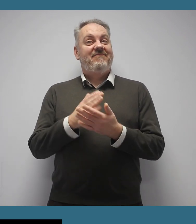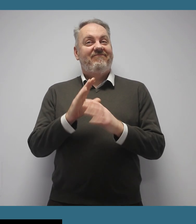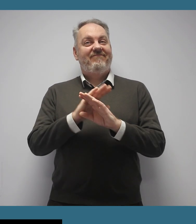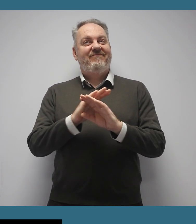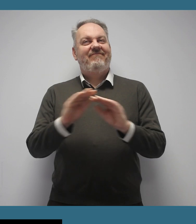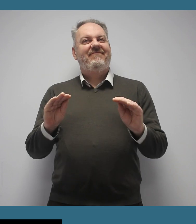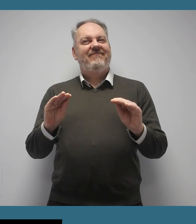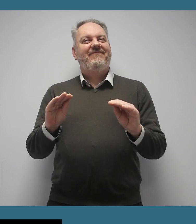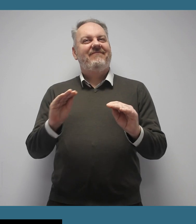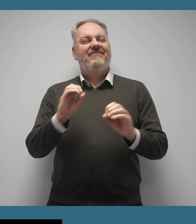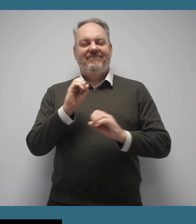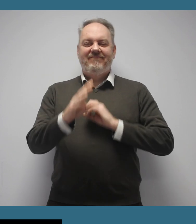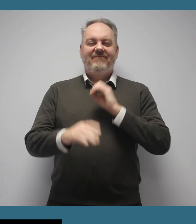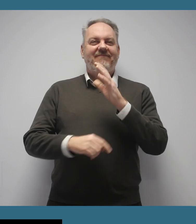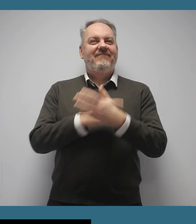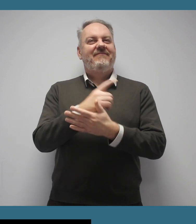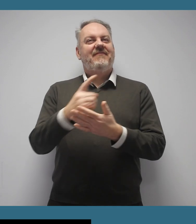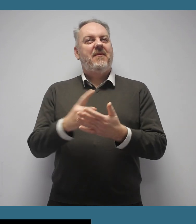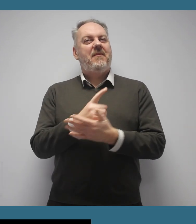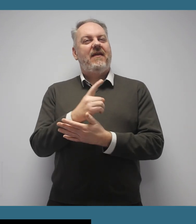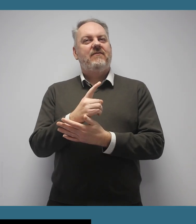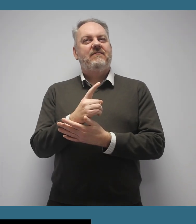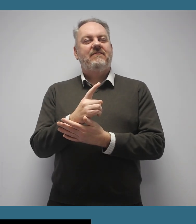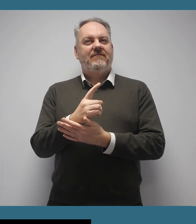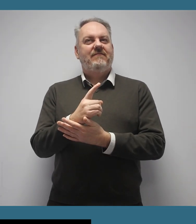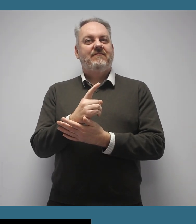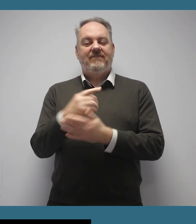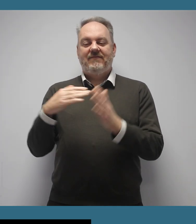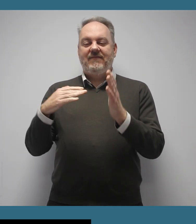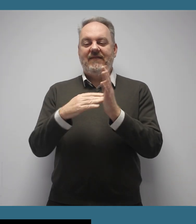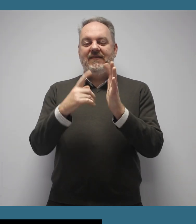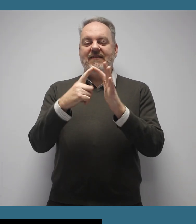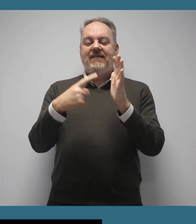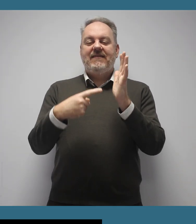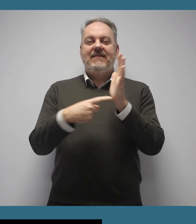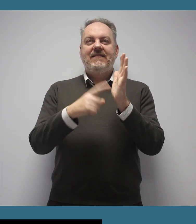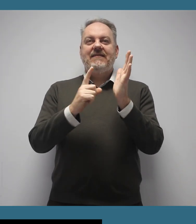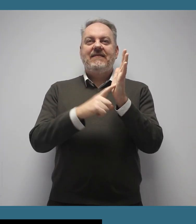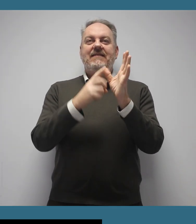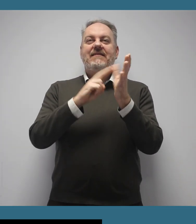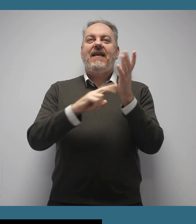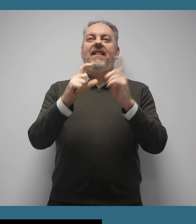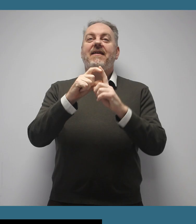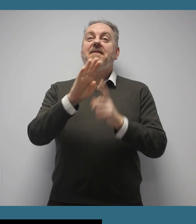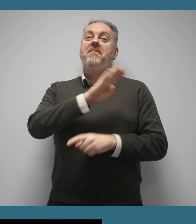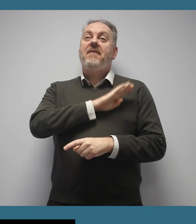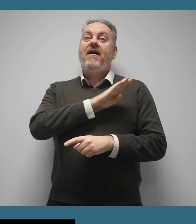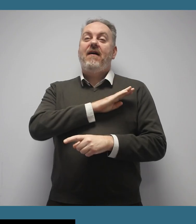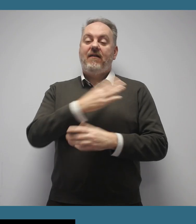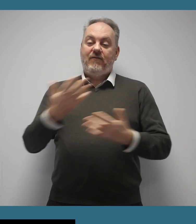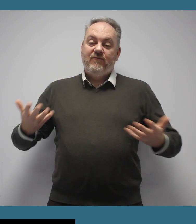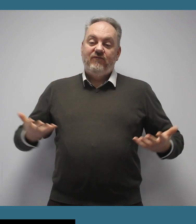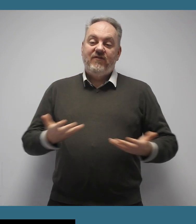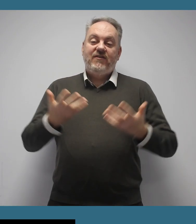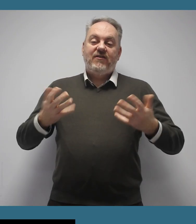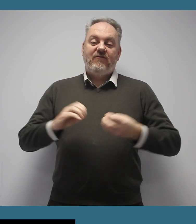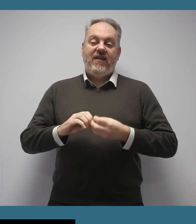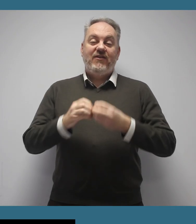so the background on what had happened when the Zetland Park regeneration project started, the rose garden was